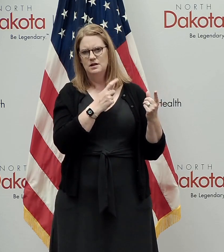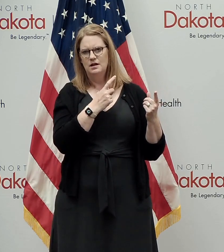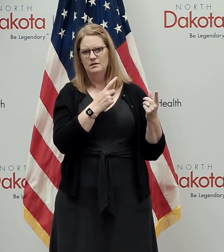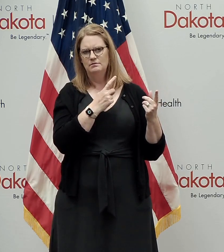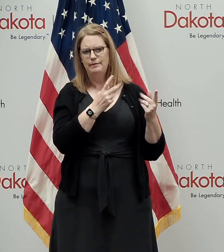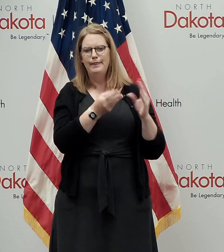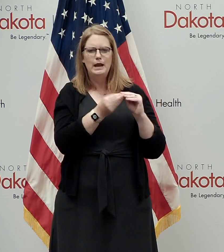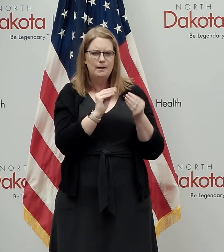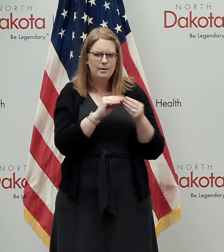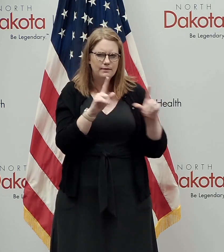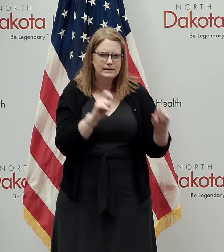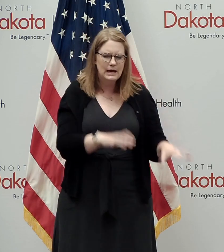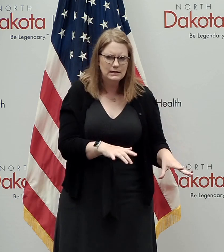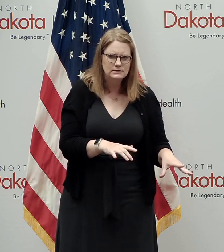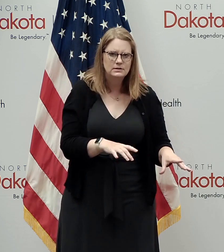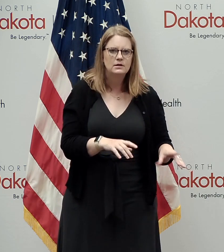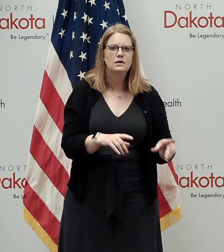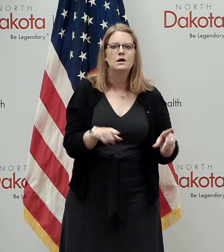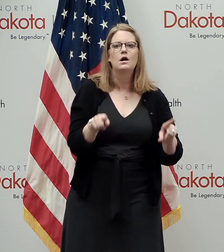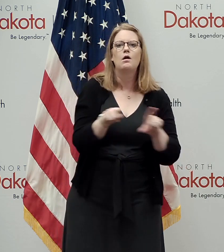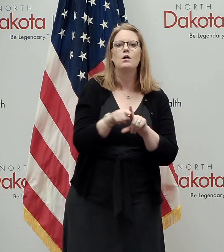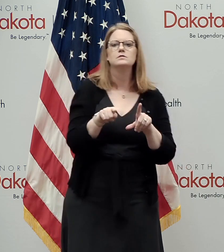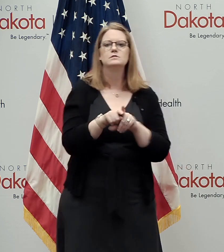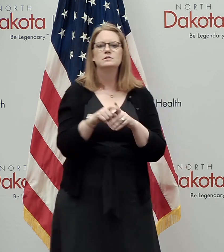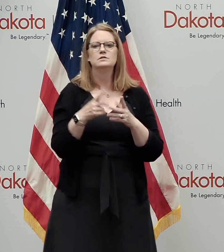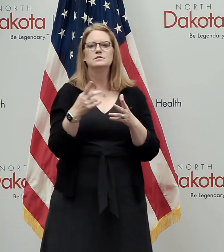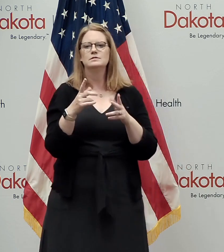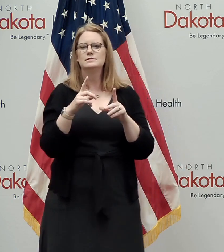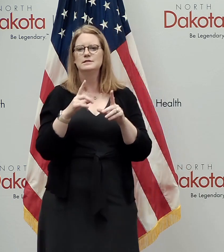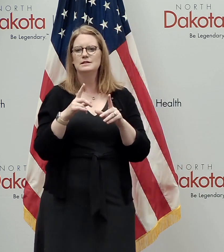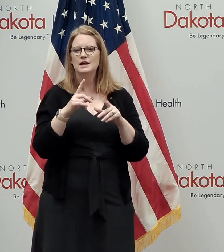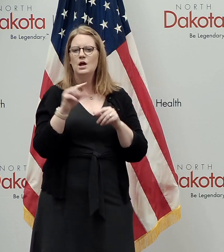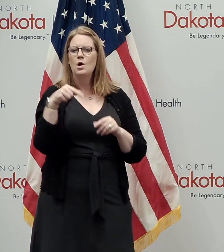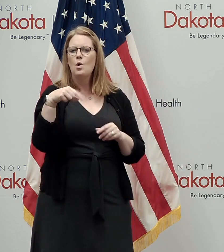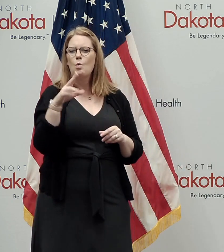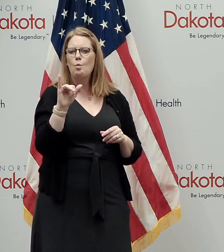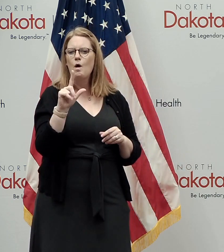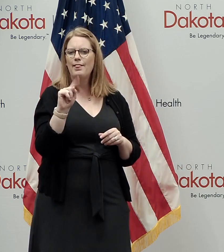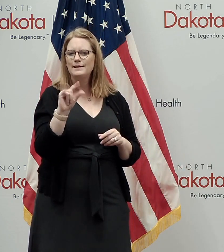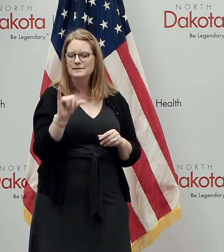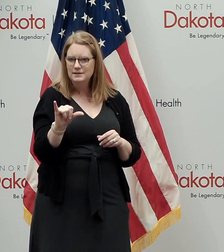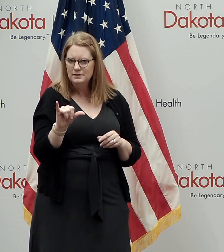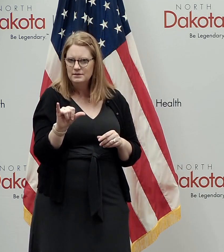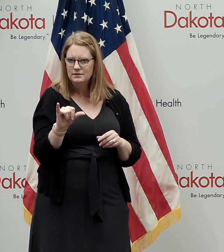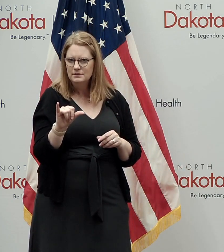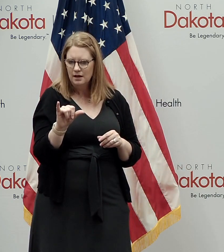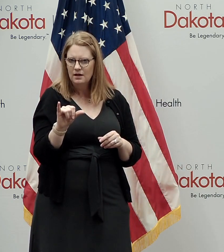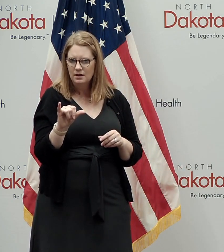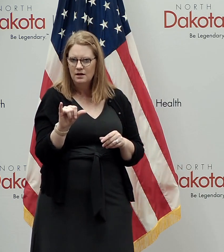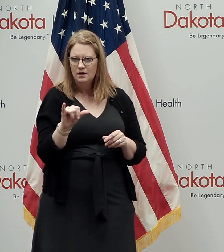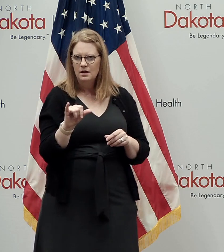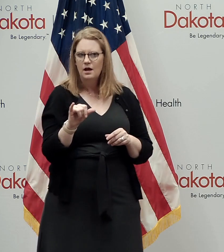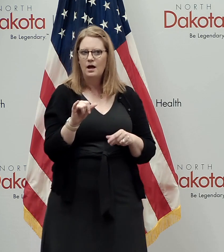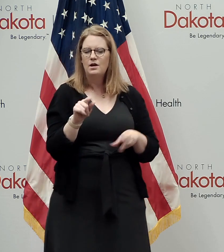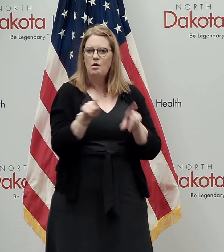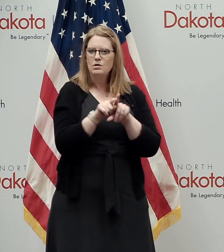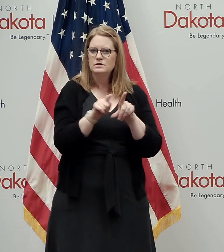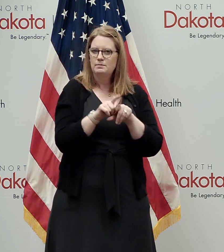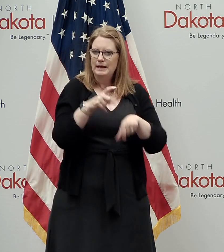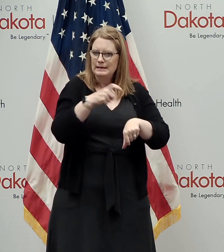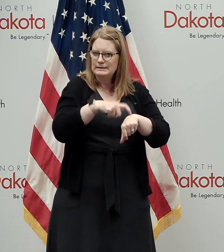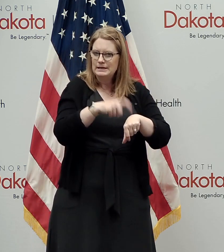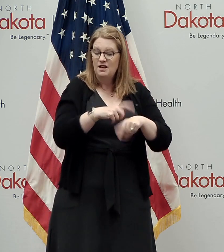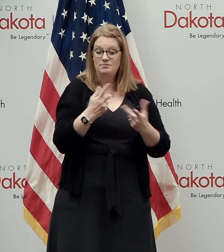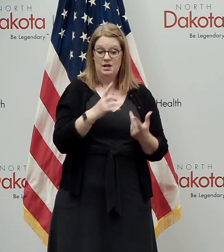extend this answer to talk about quality, because quality also relates to timeliness. And us doing